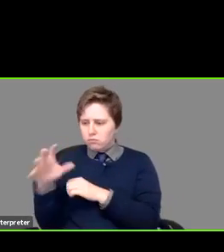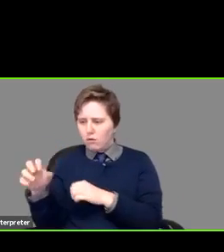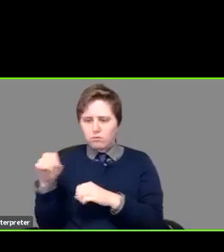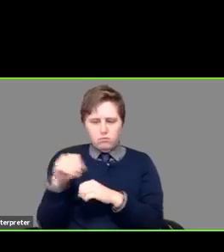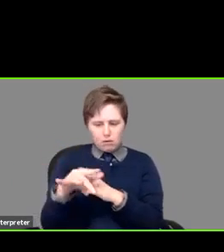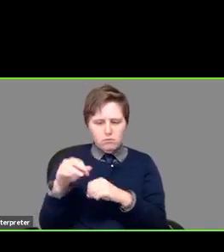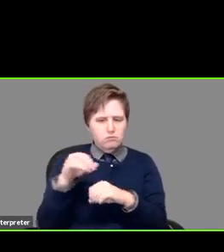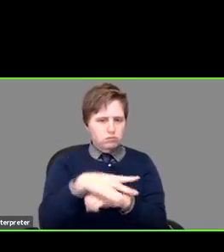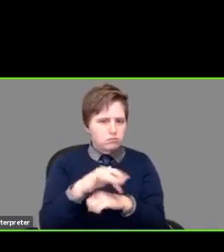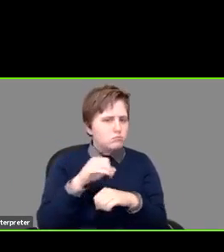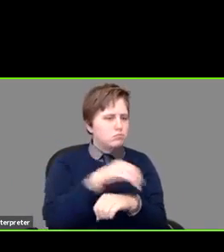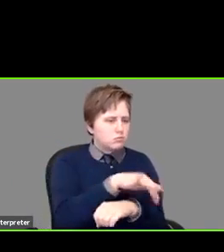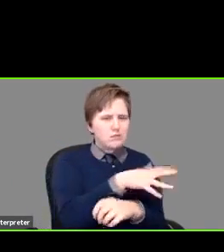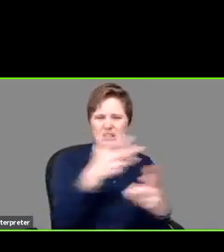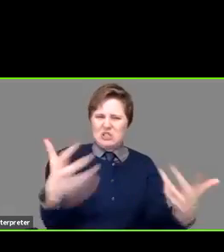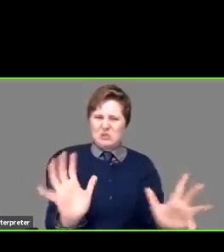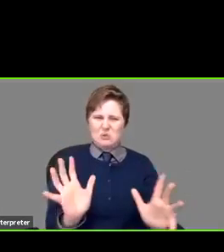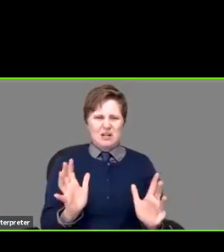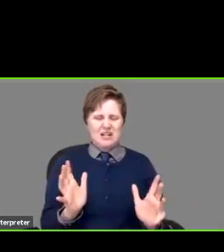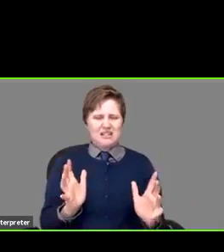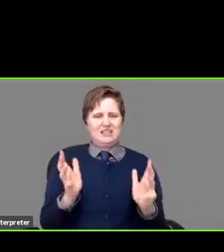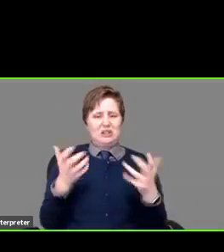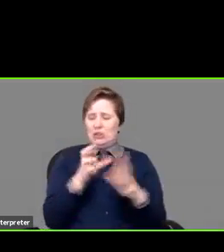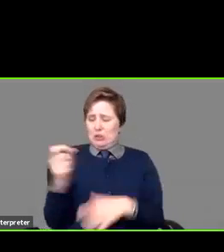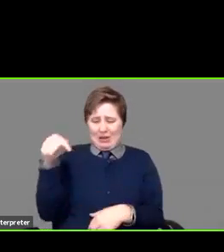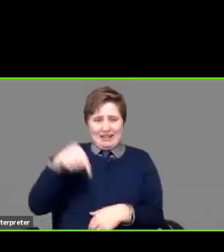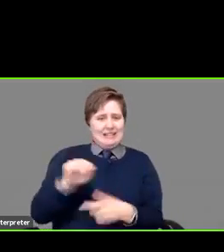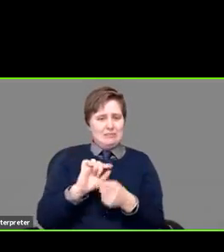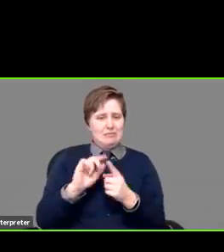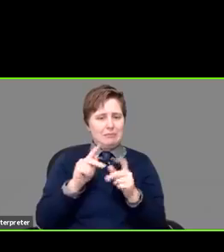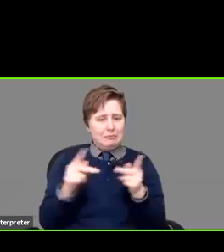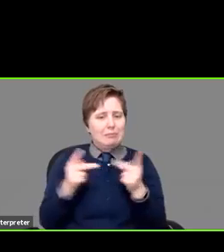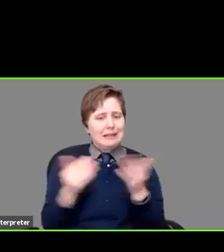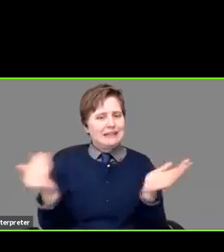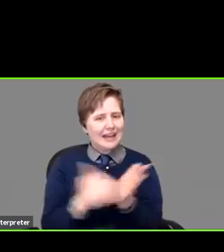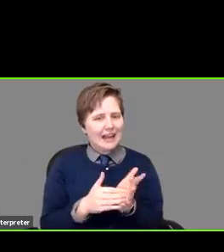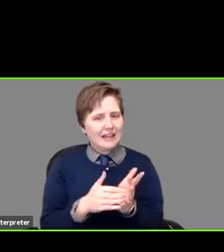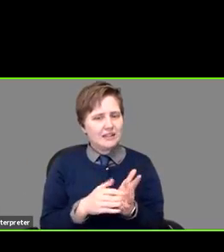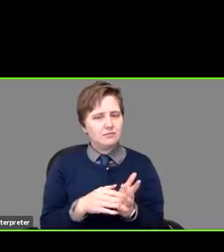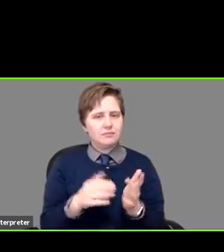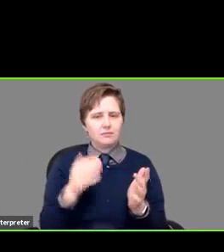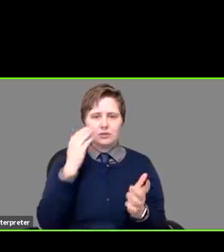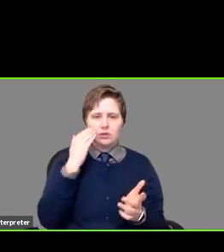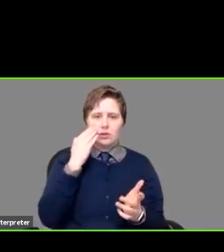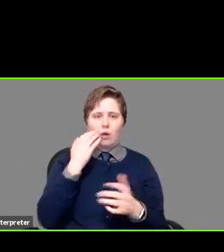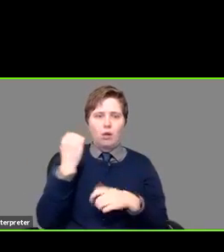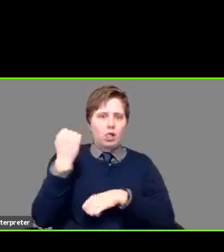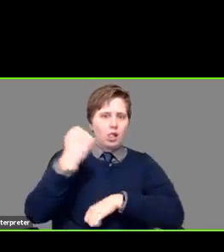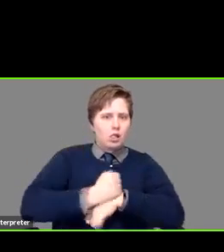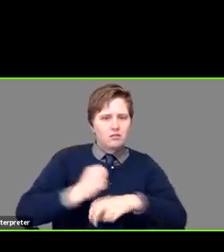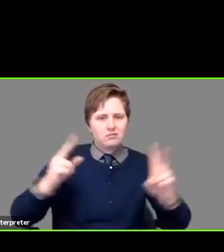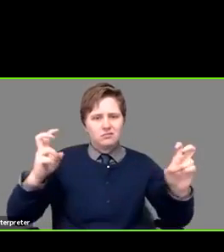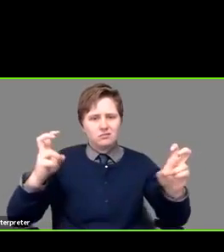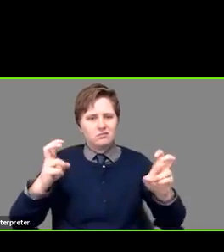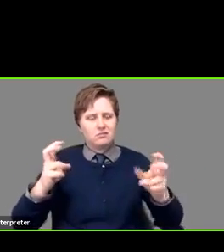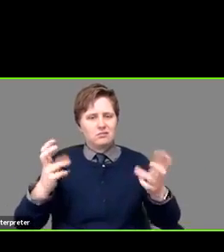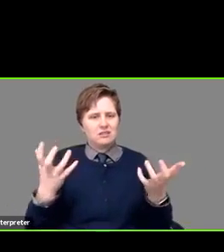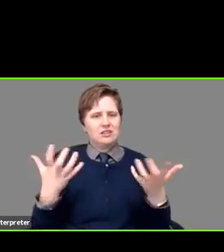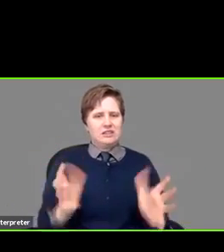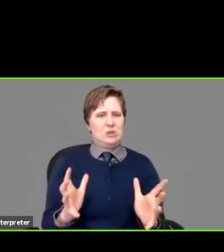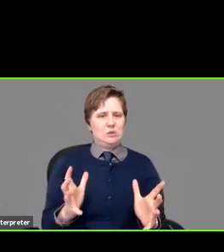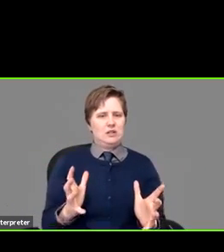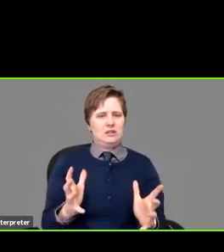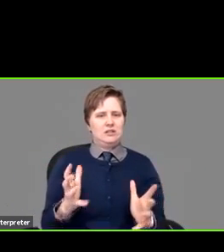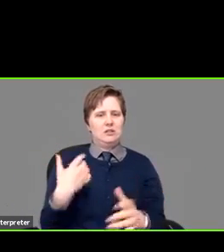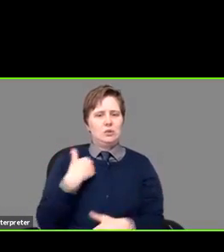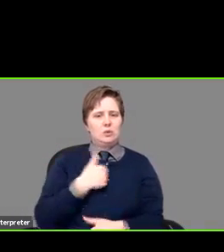COVID-19 in our community, because we don't want to be back here again and having to be, if you would, shut down. And so we all need